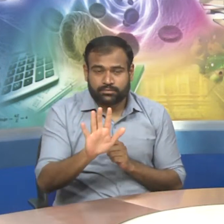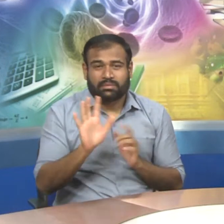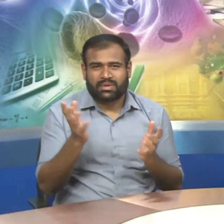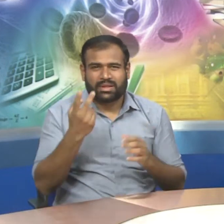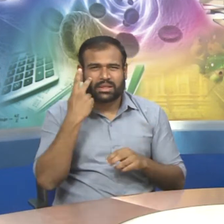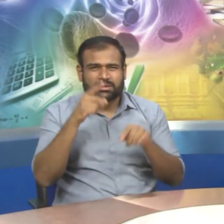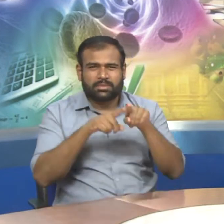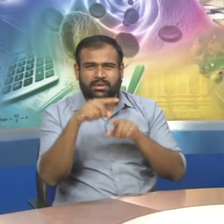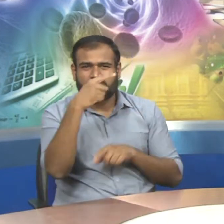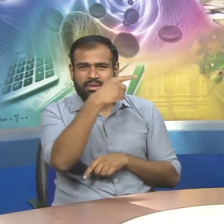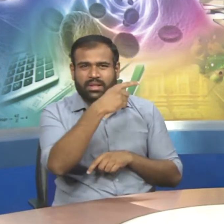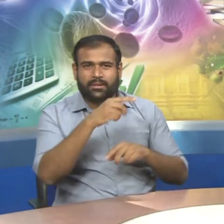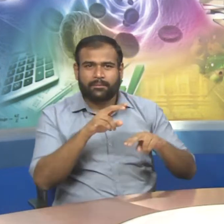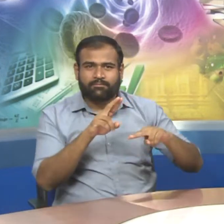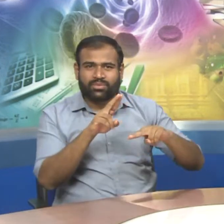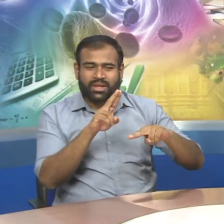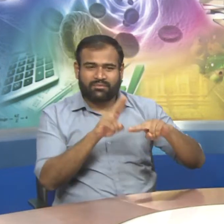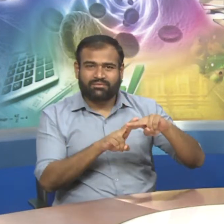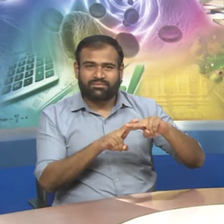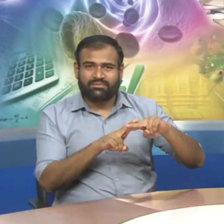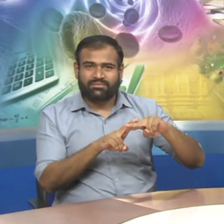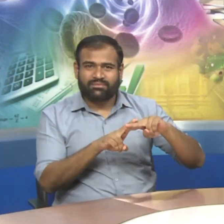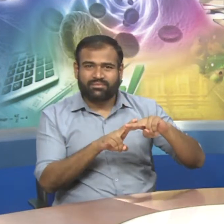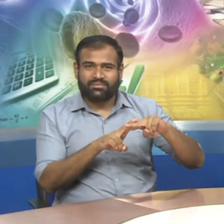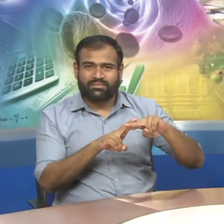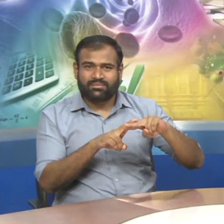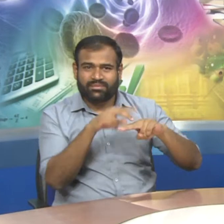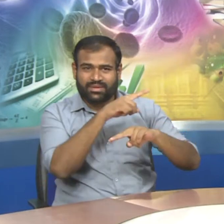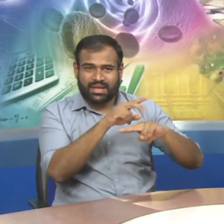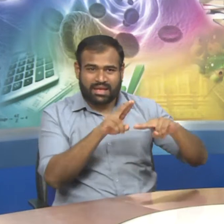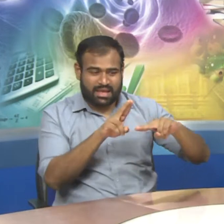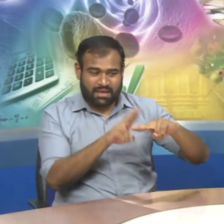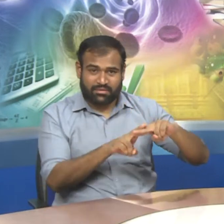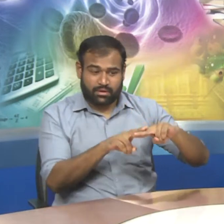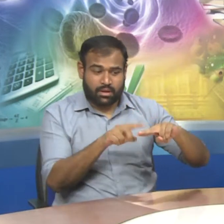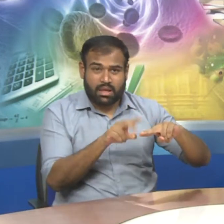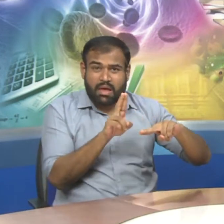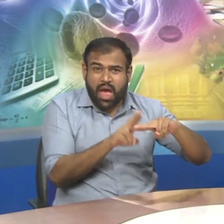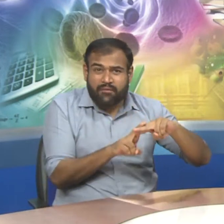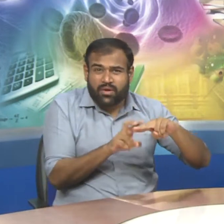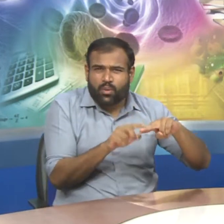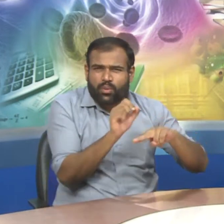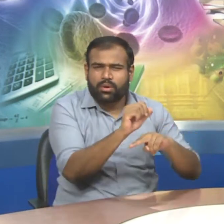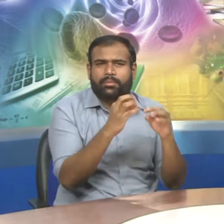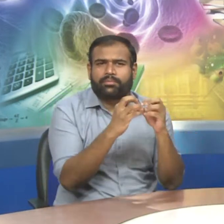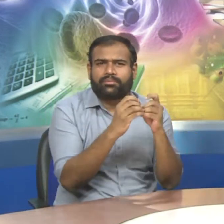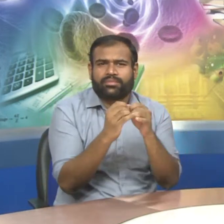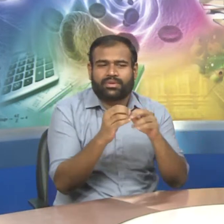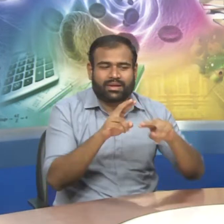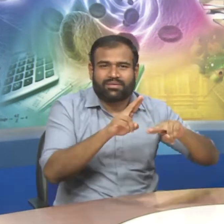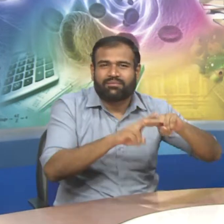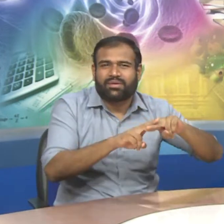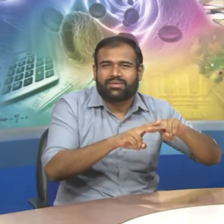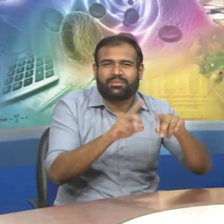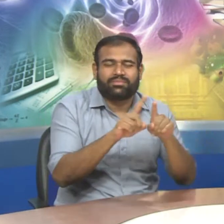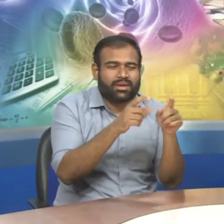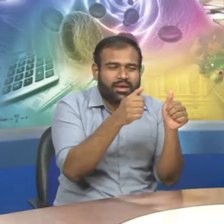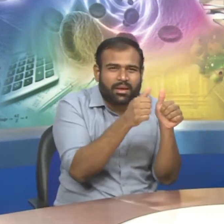the meaning will get changed. You can see the example here. F. If we do the F one time, that will be the